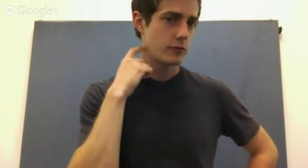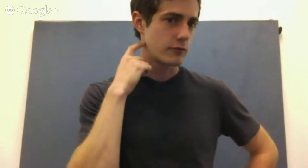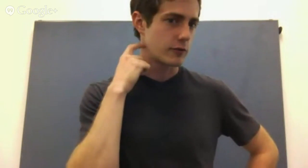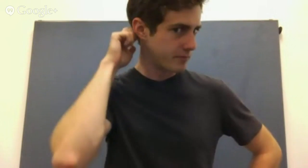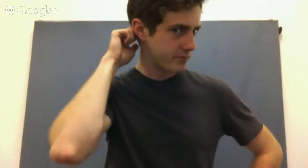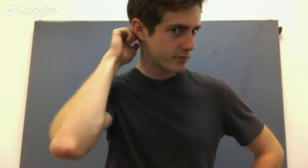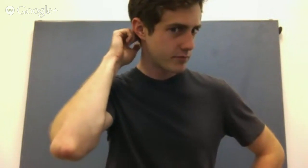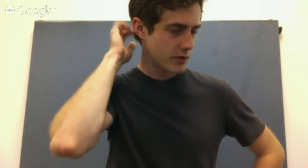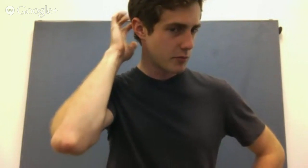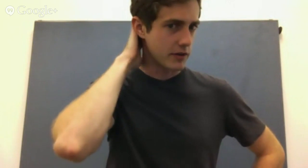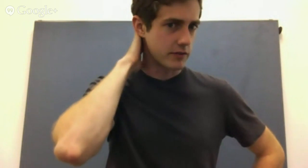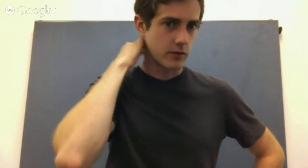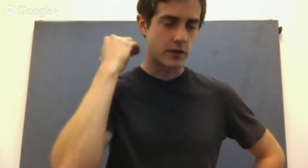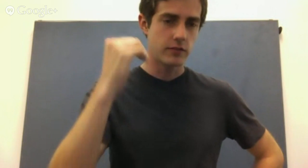Ustream, probably still around.